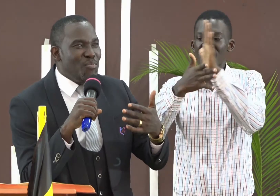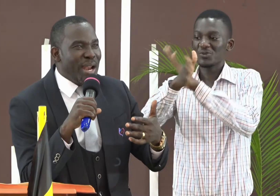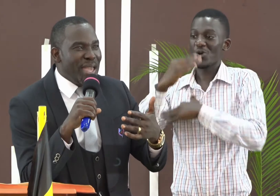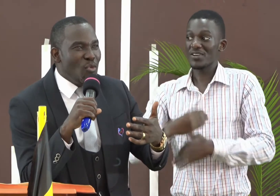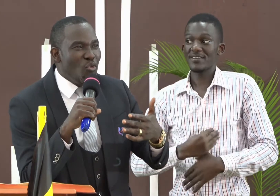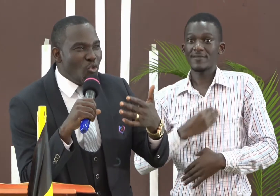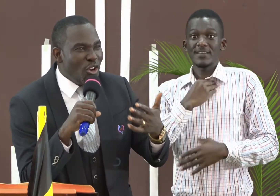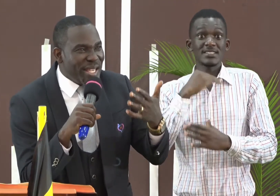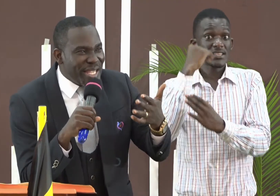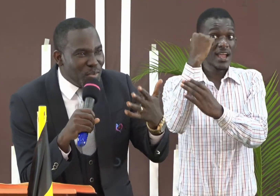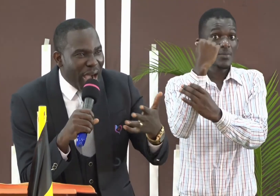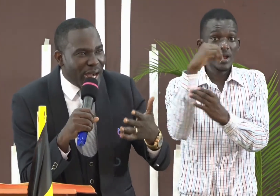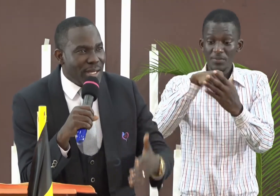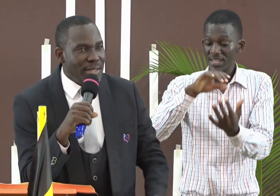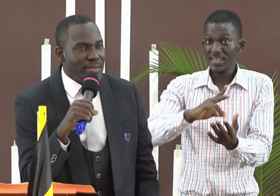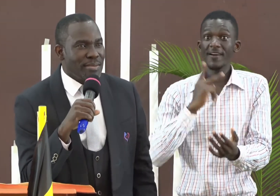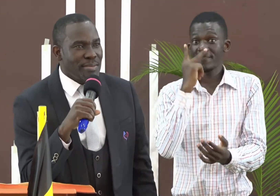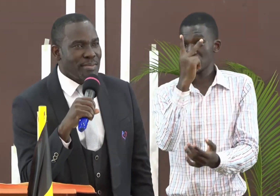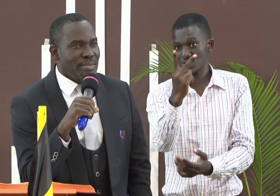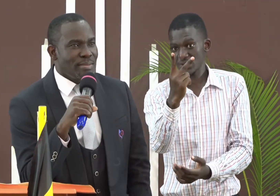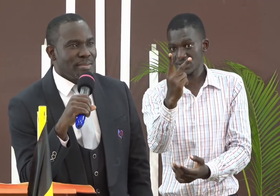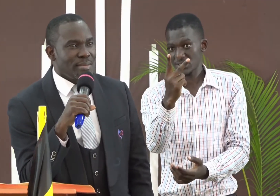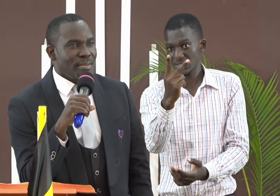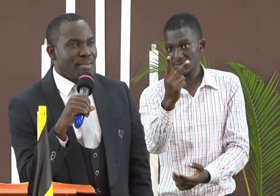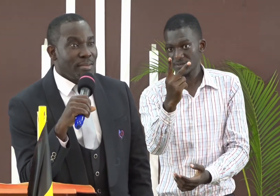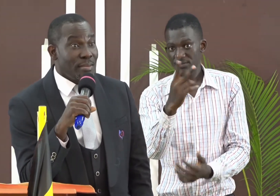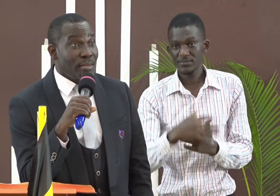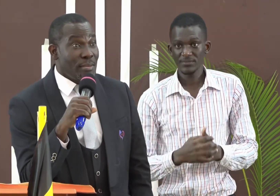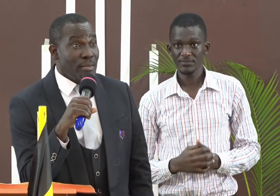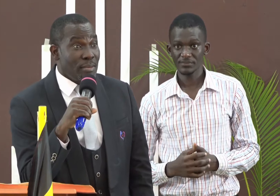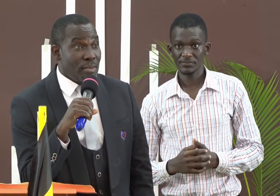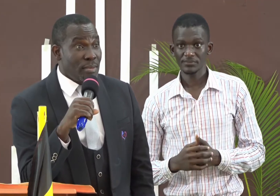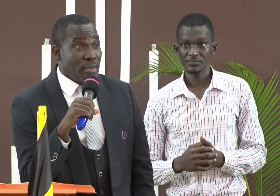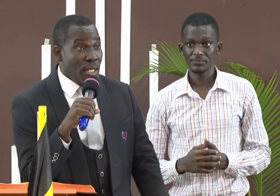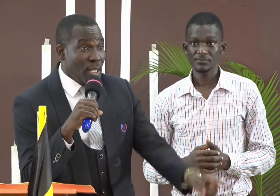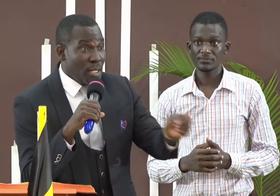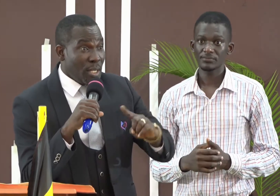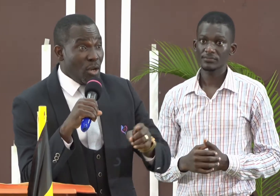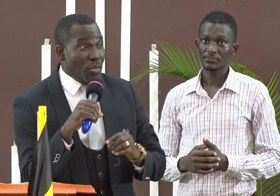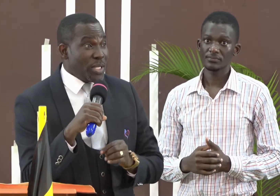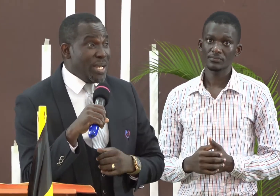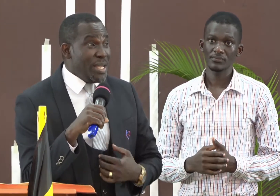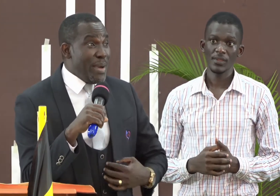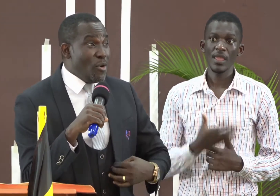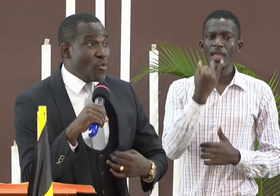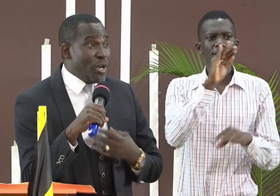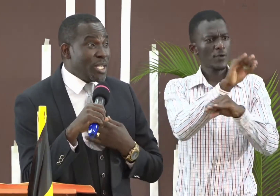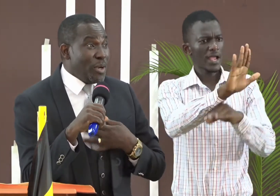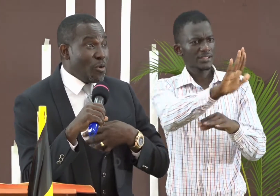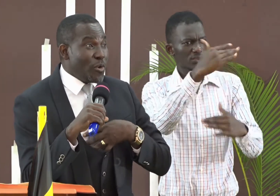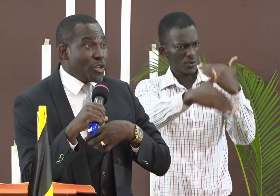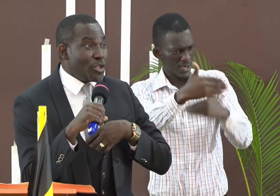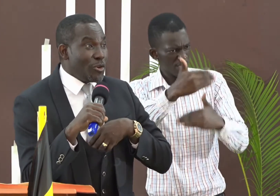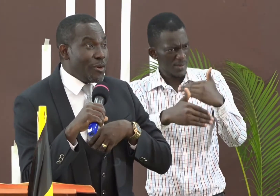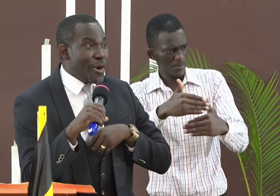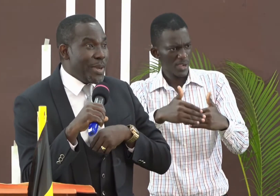nakyalira Ibrahimu mukolesebwa. And God visited Abraham in a vision. Sengobuza neibawo okolesebwa